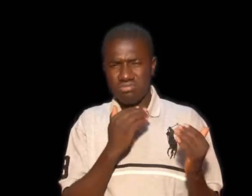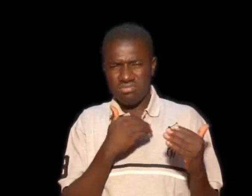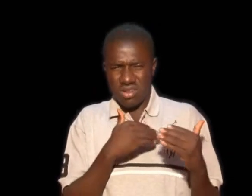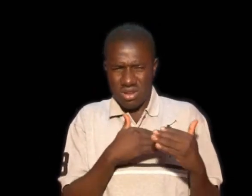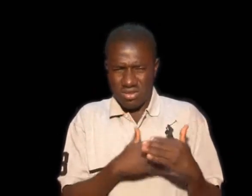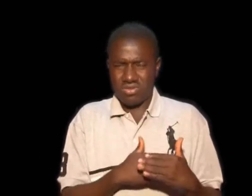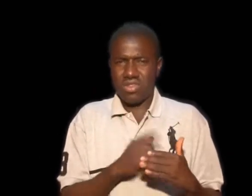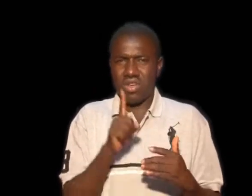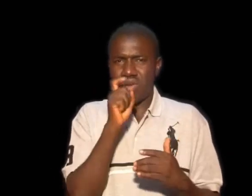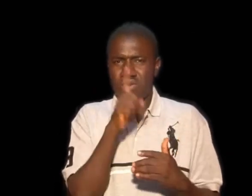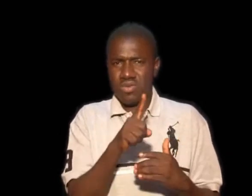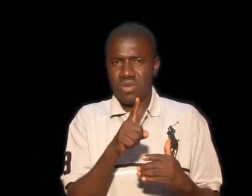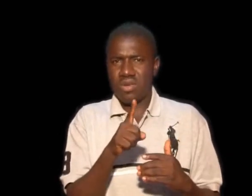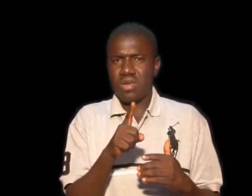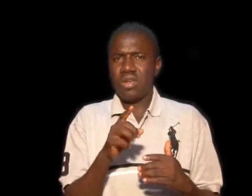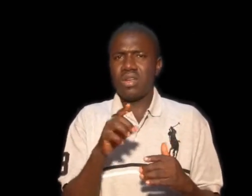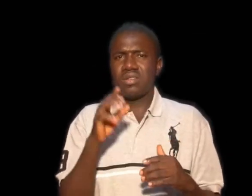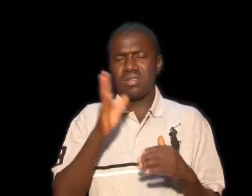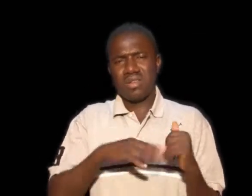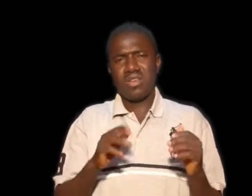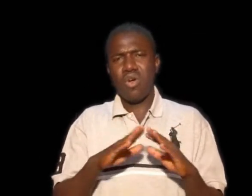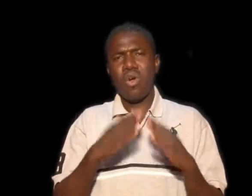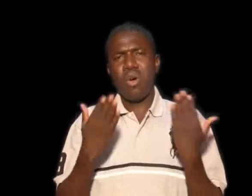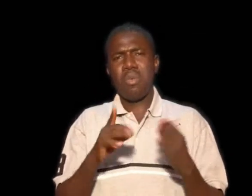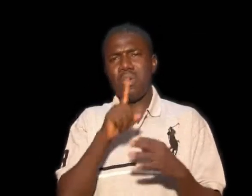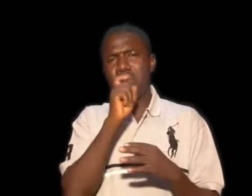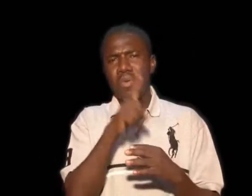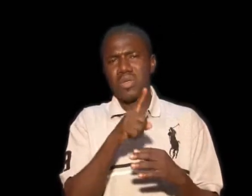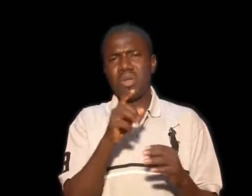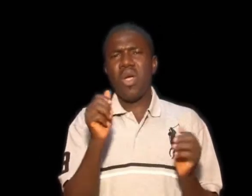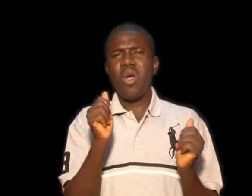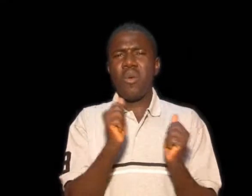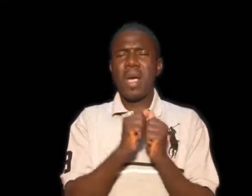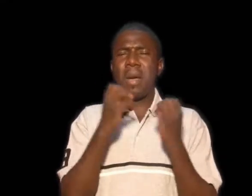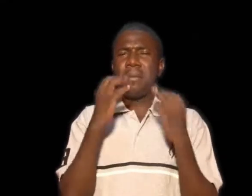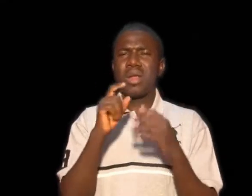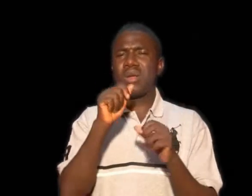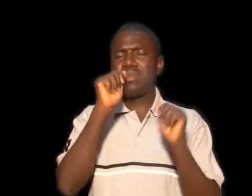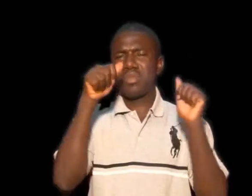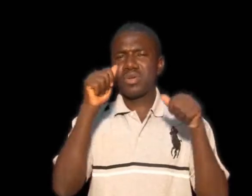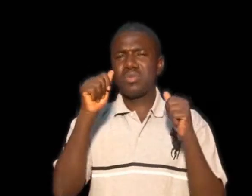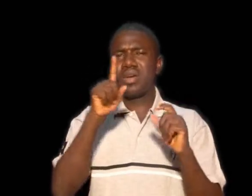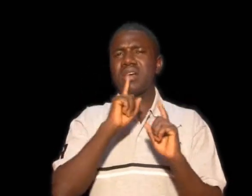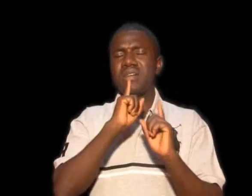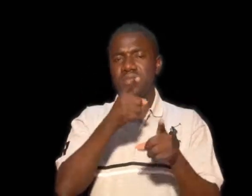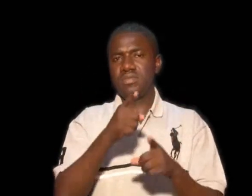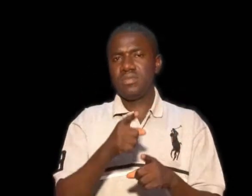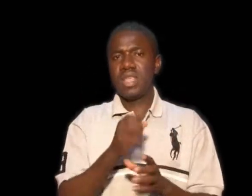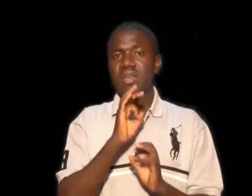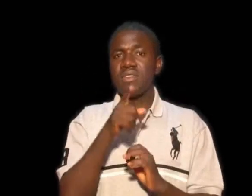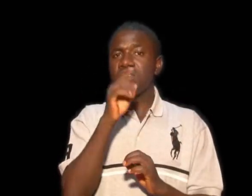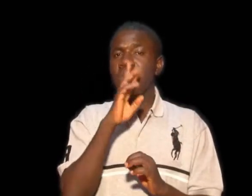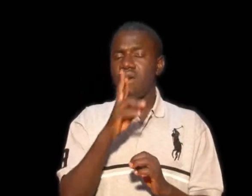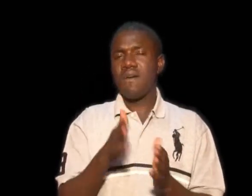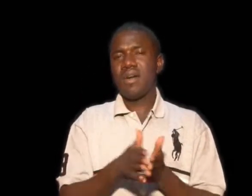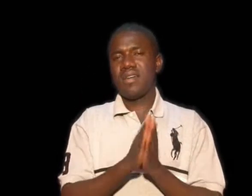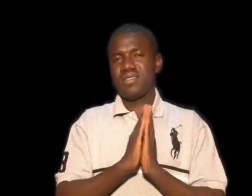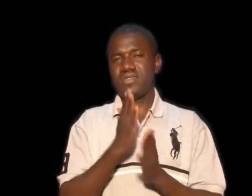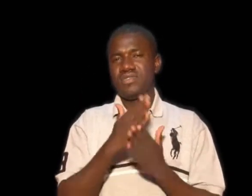Use a closed question with clear options rather than an open question with many possible answers. If